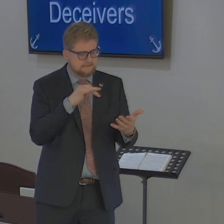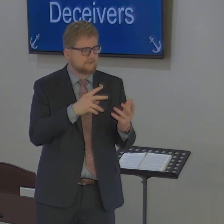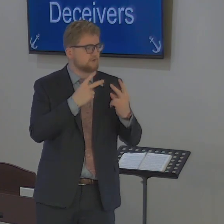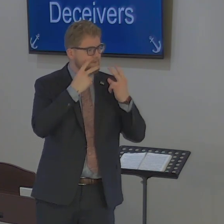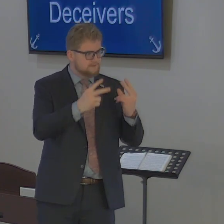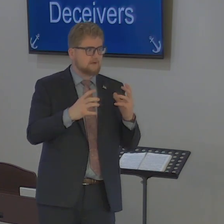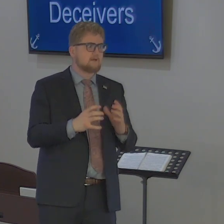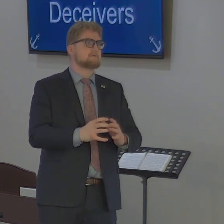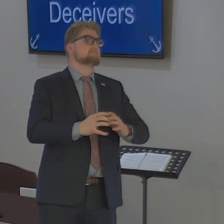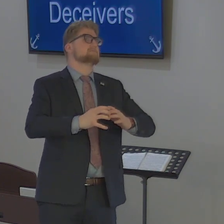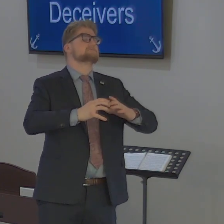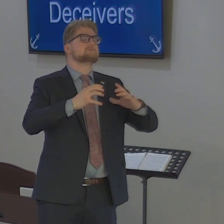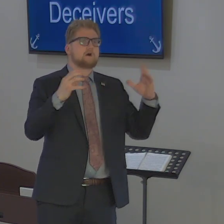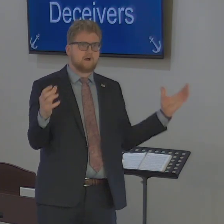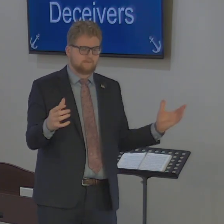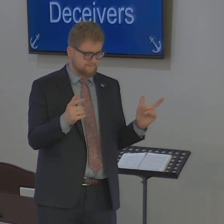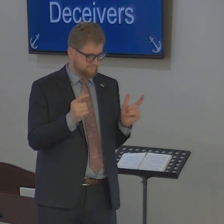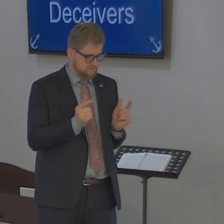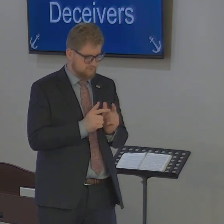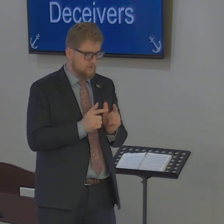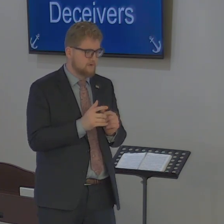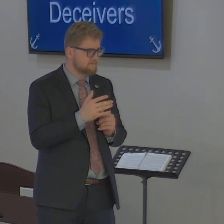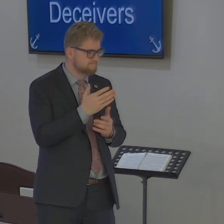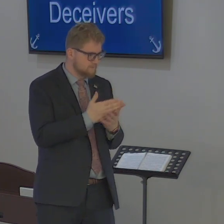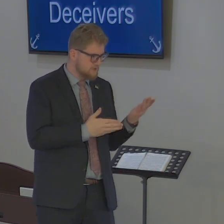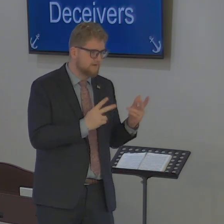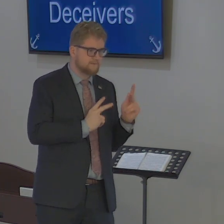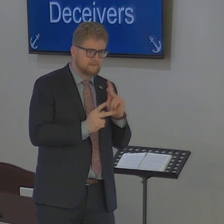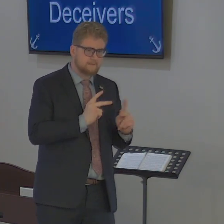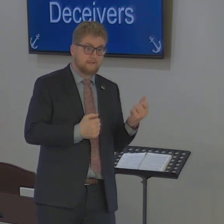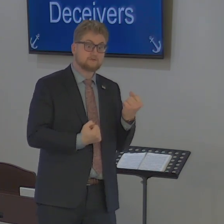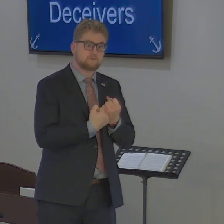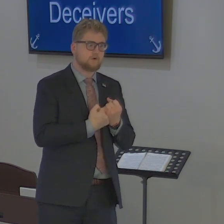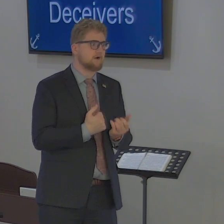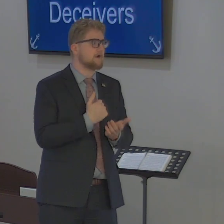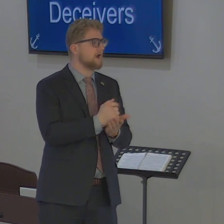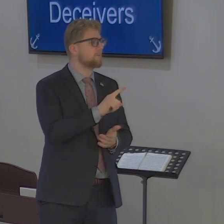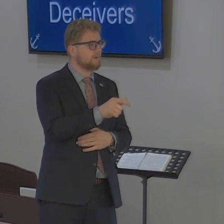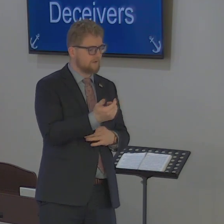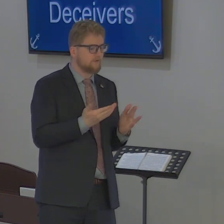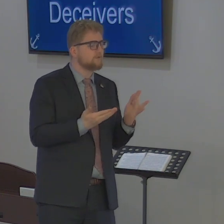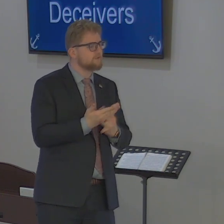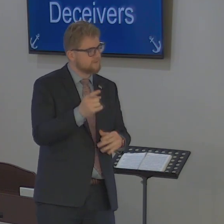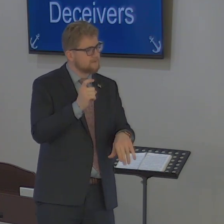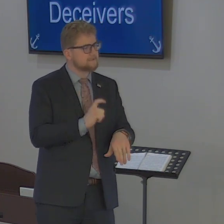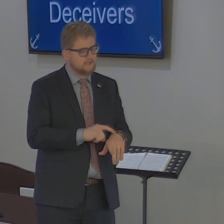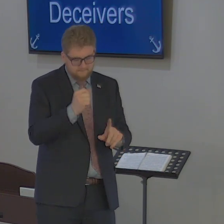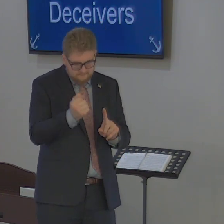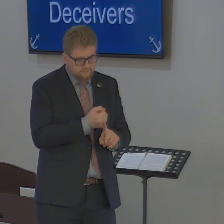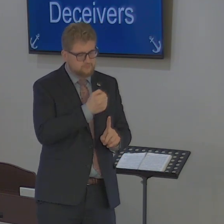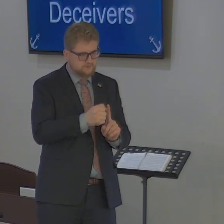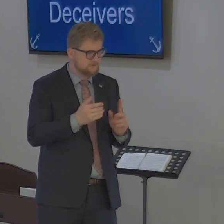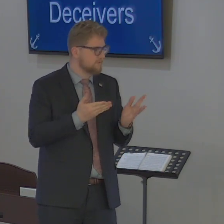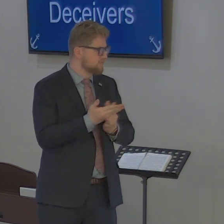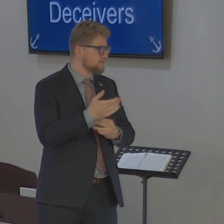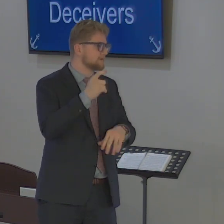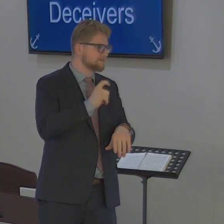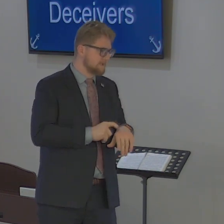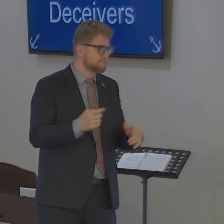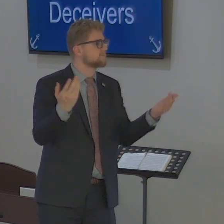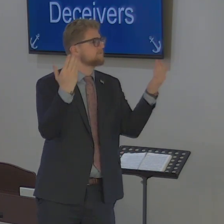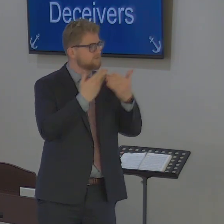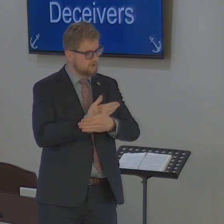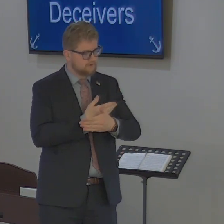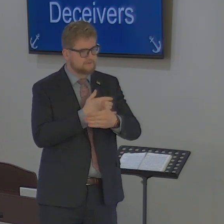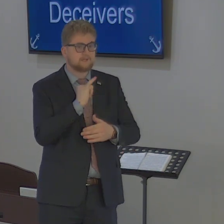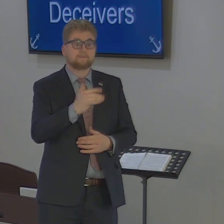lot of a small remnant of people that support and help each other during those times of persecution and during those times of darkness.